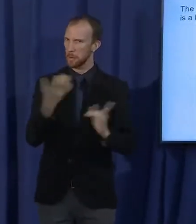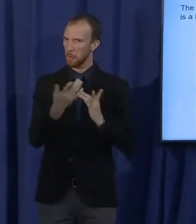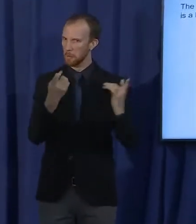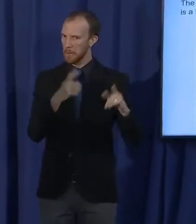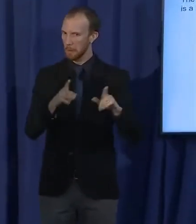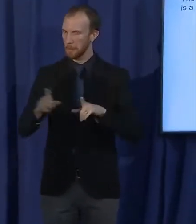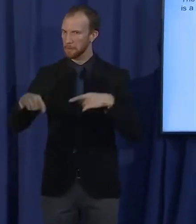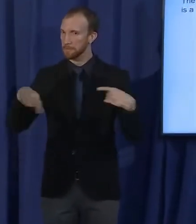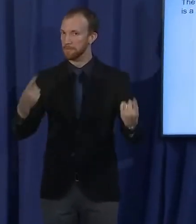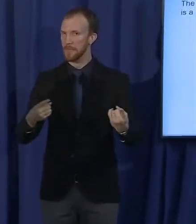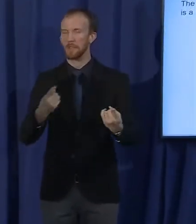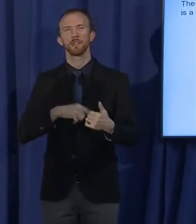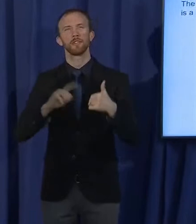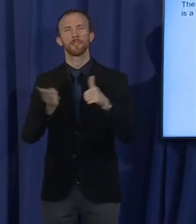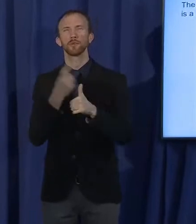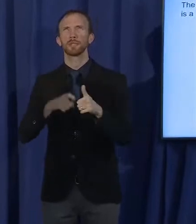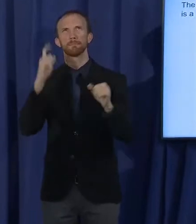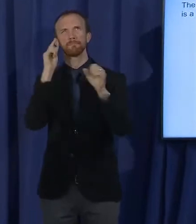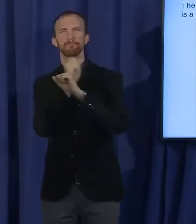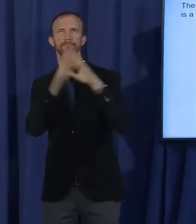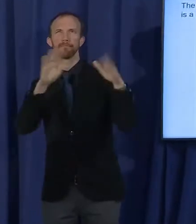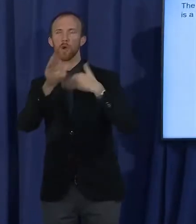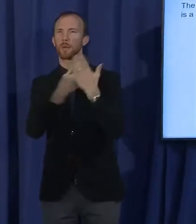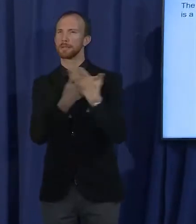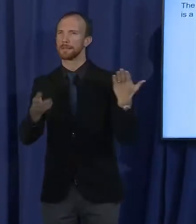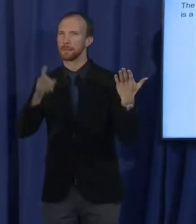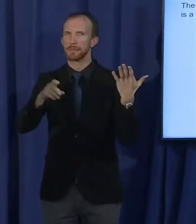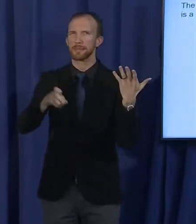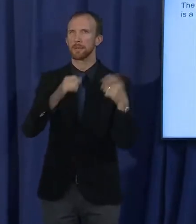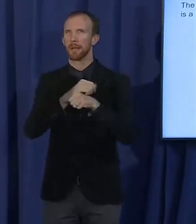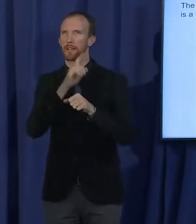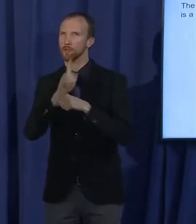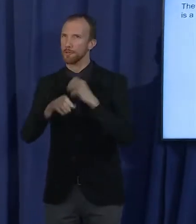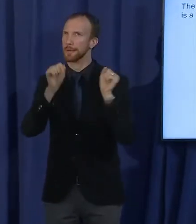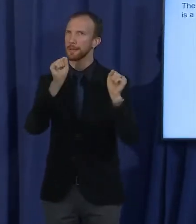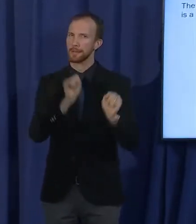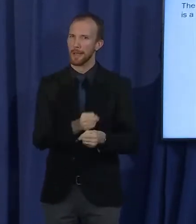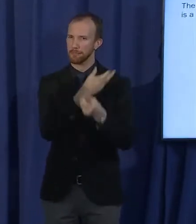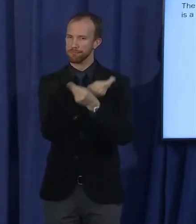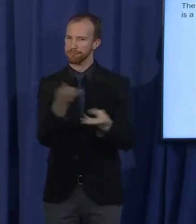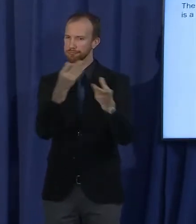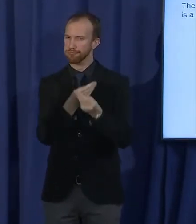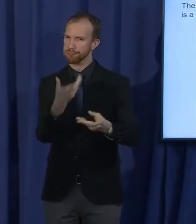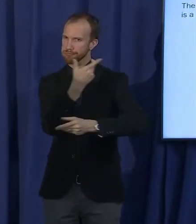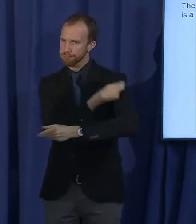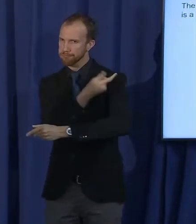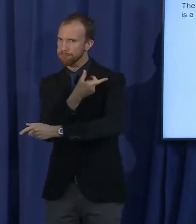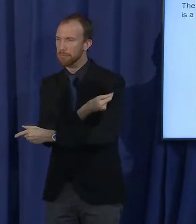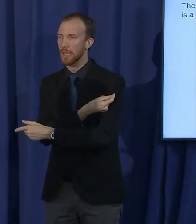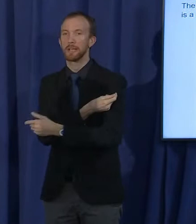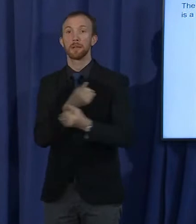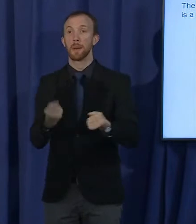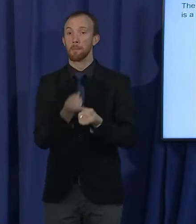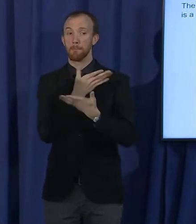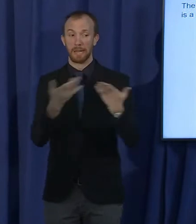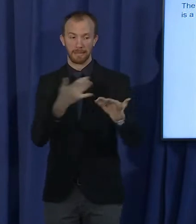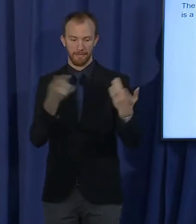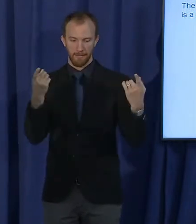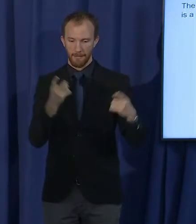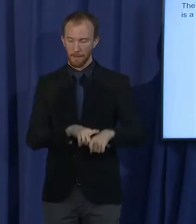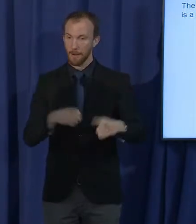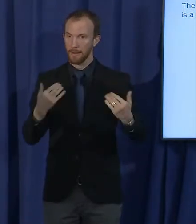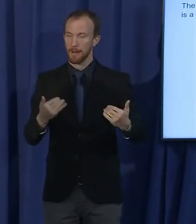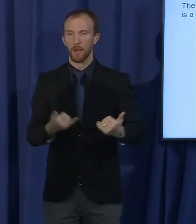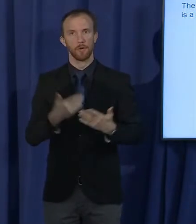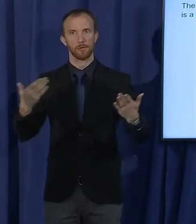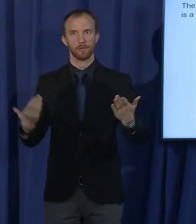think about all of the things that need to happen in order for the mass vaccinations to occur, many of these things are both very new